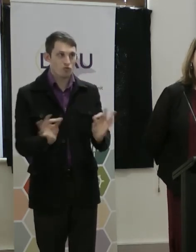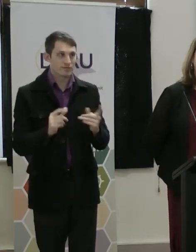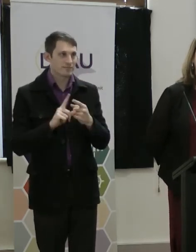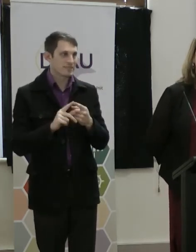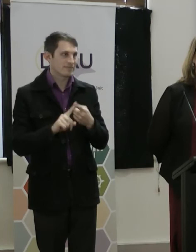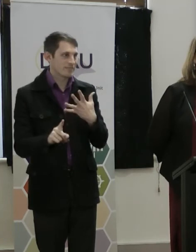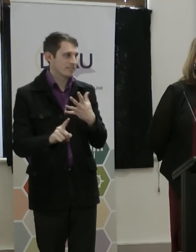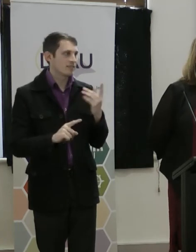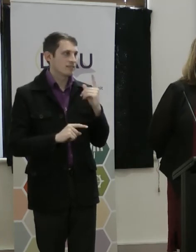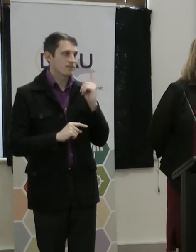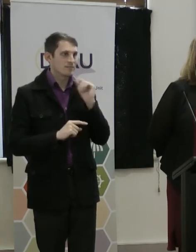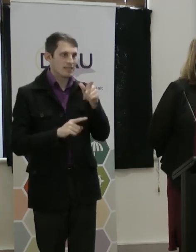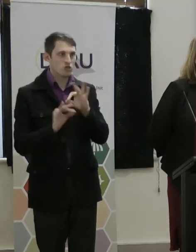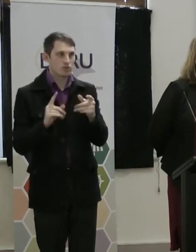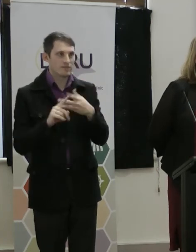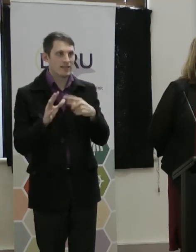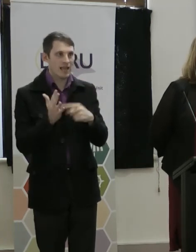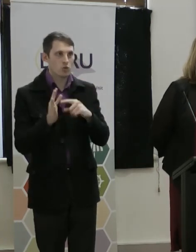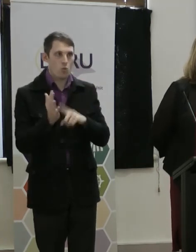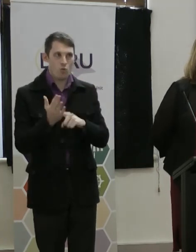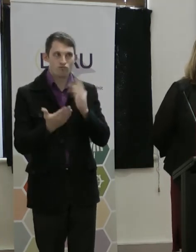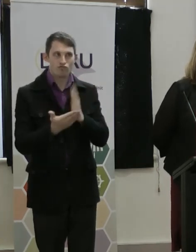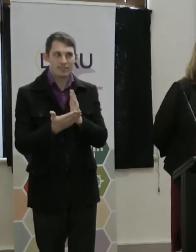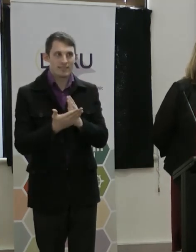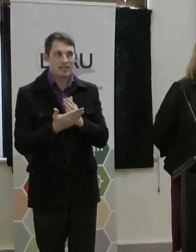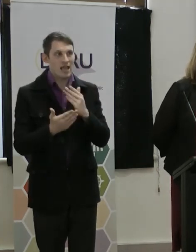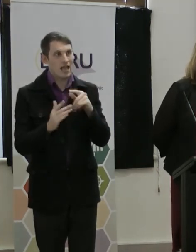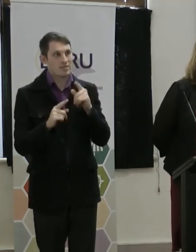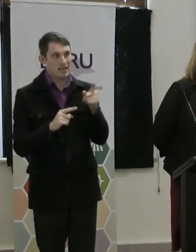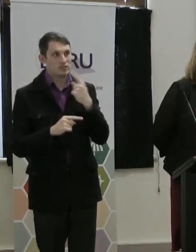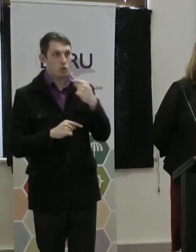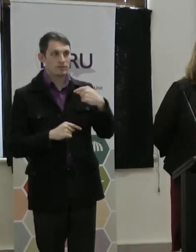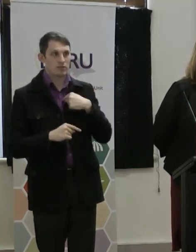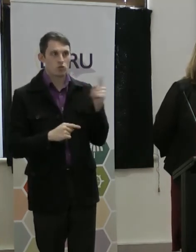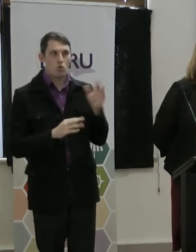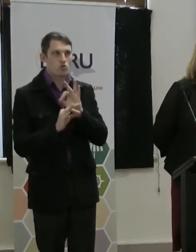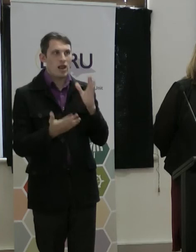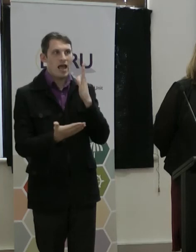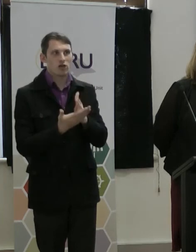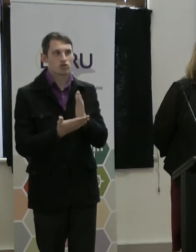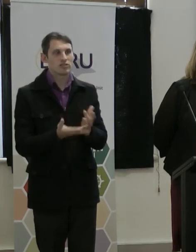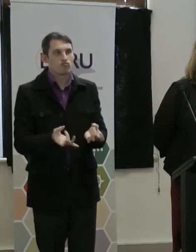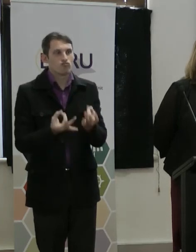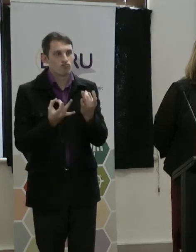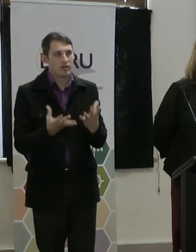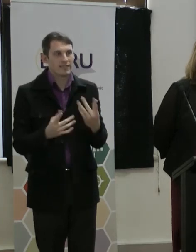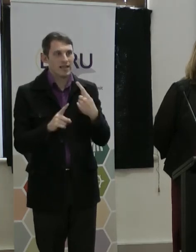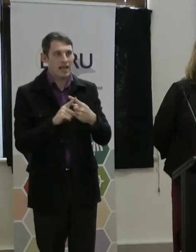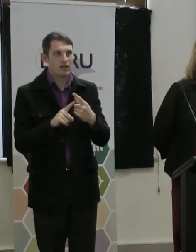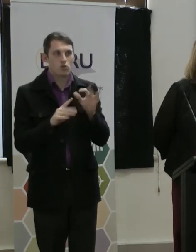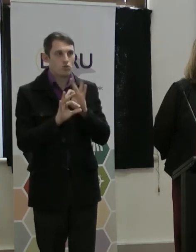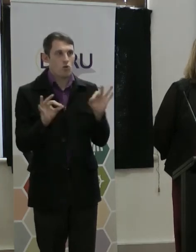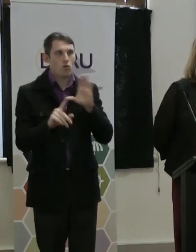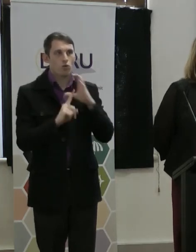specific. Not specific at all, really, is it? And it says to me that you're not actually ready and culturally